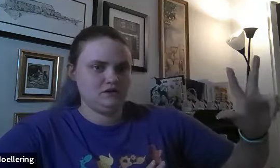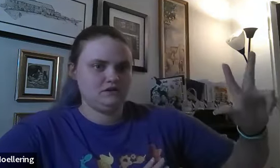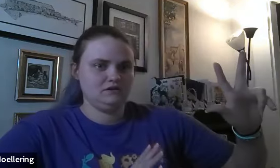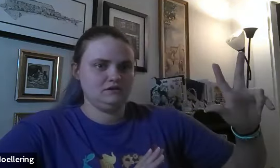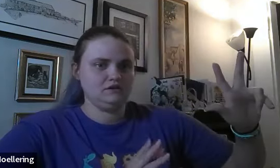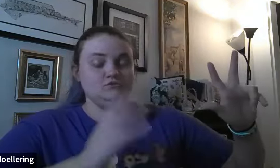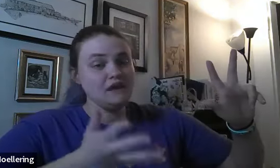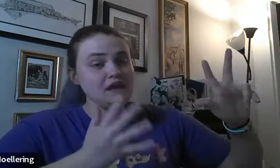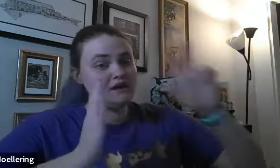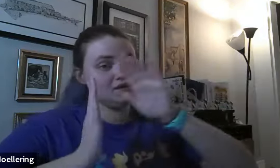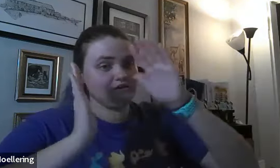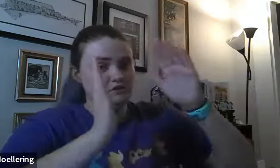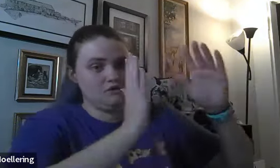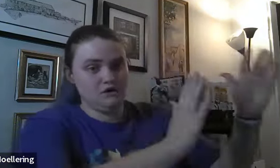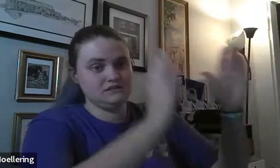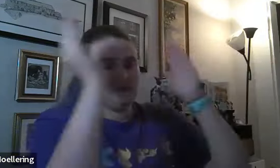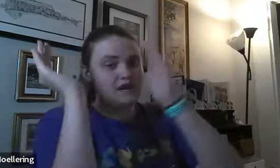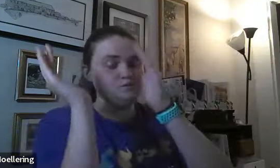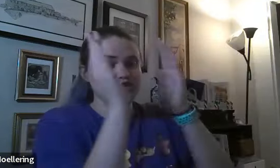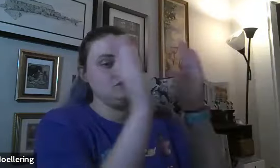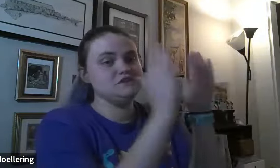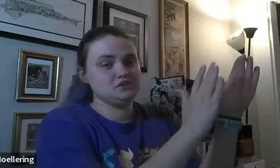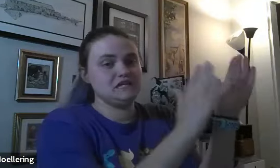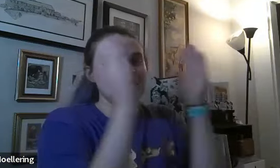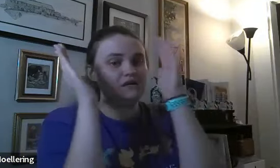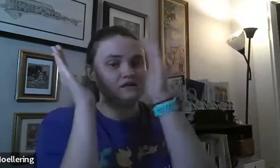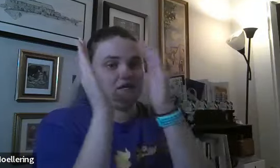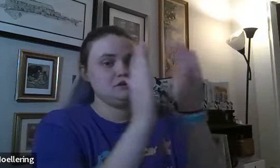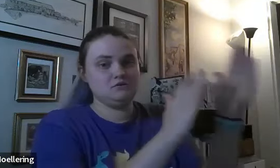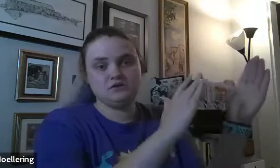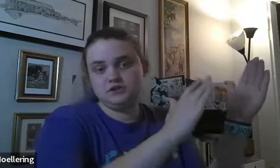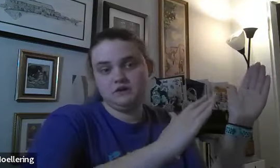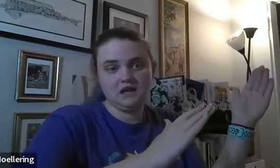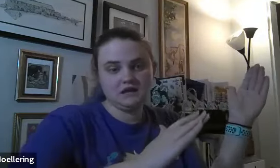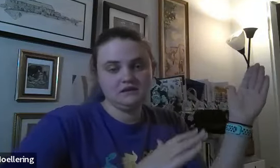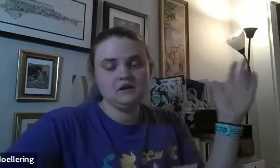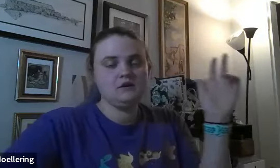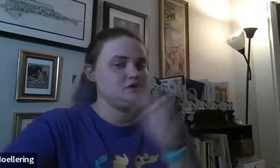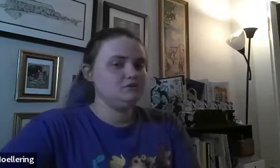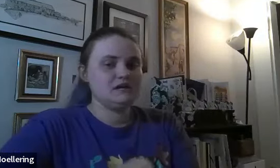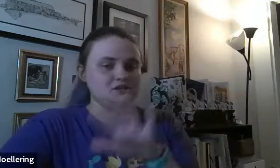553. You can go across. If that helps you visually keep it in order, you can, but you can just